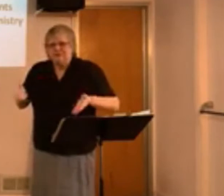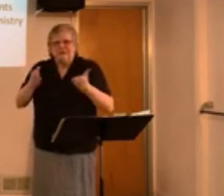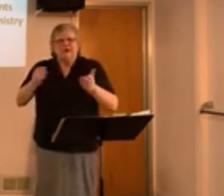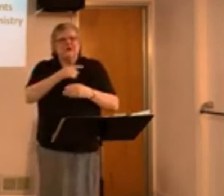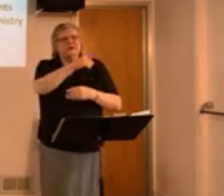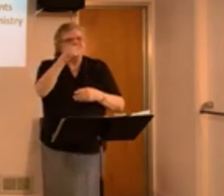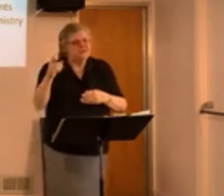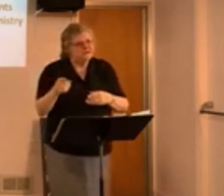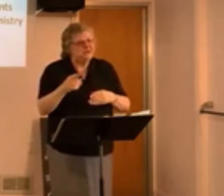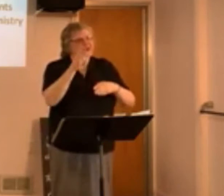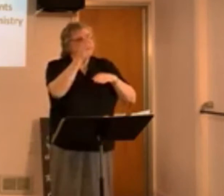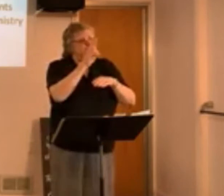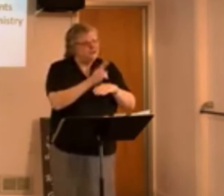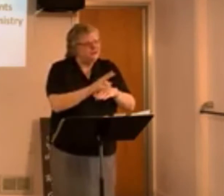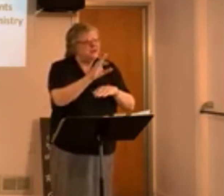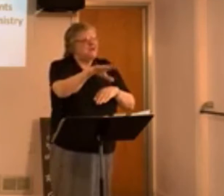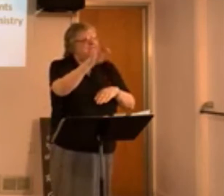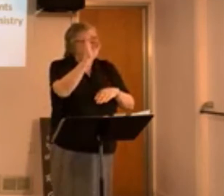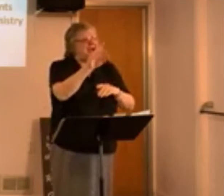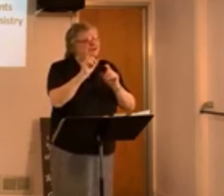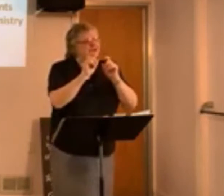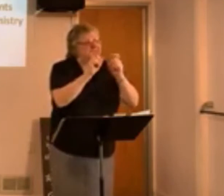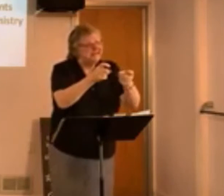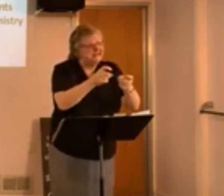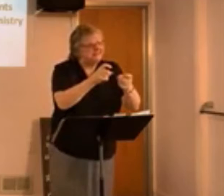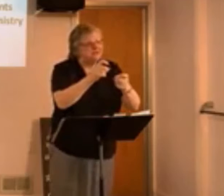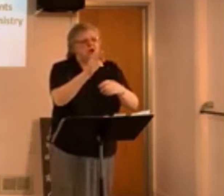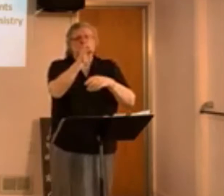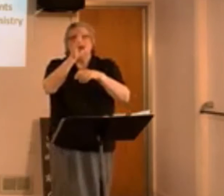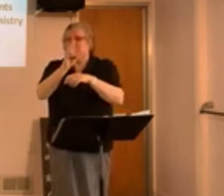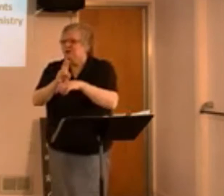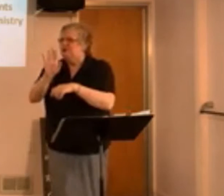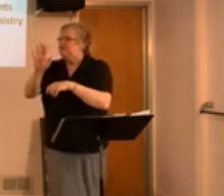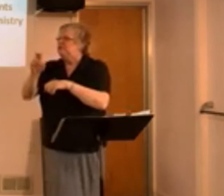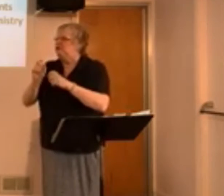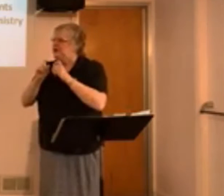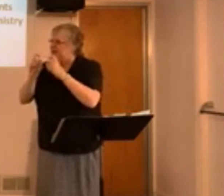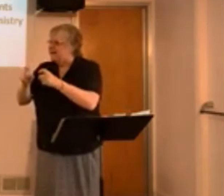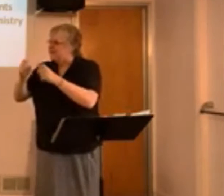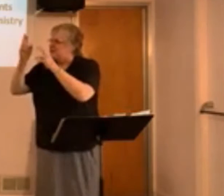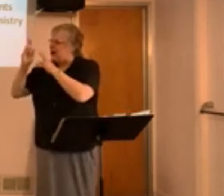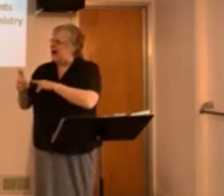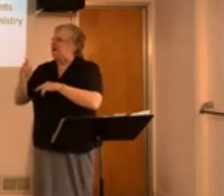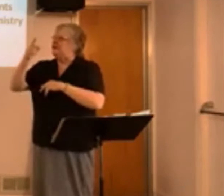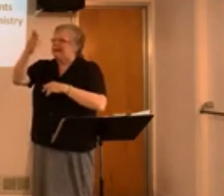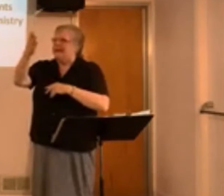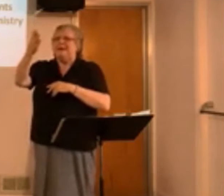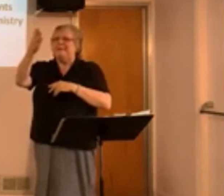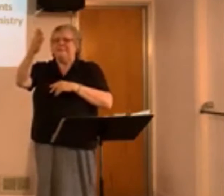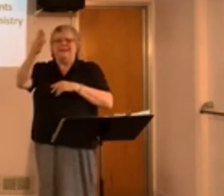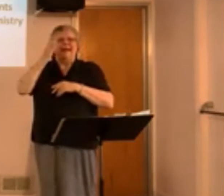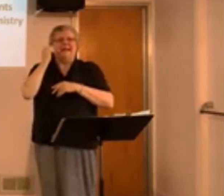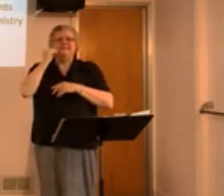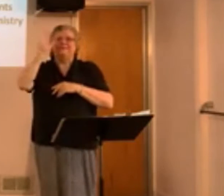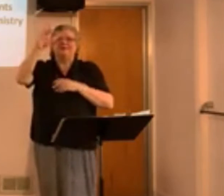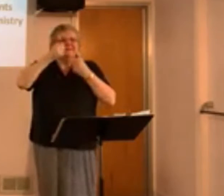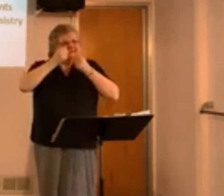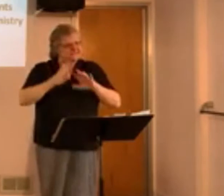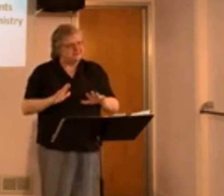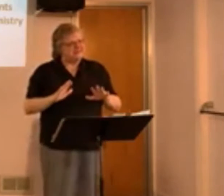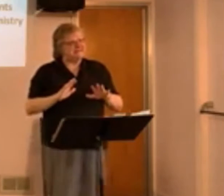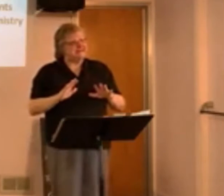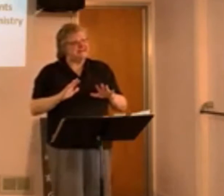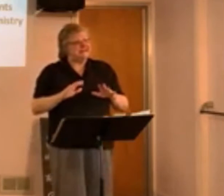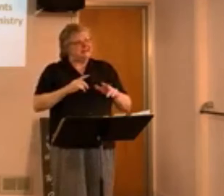encourage you to discover that gift, use that gift to honor the Lord and experience God's blessing in your life. And that's